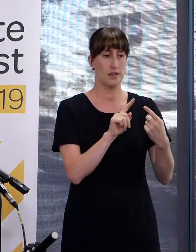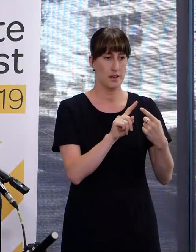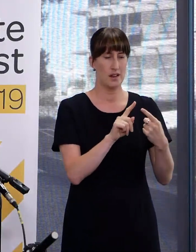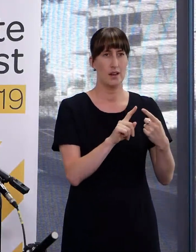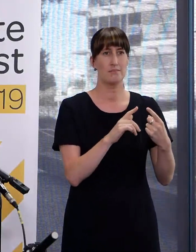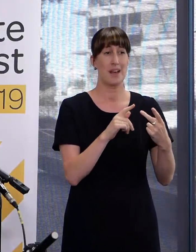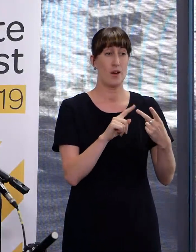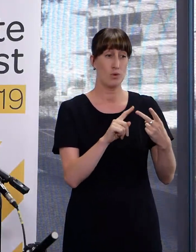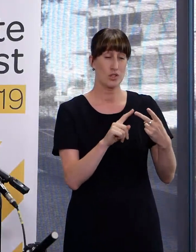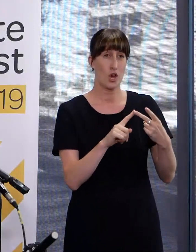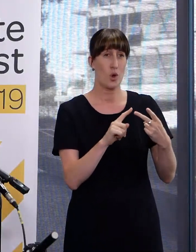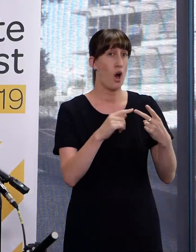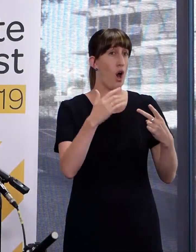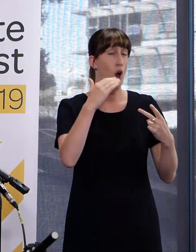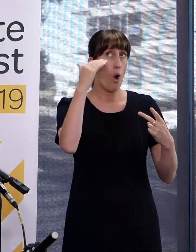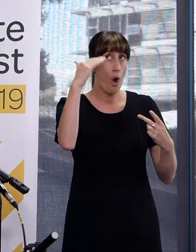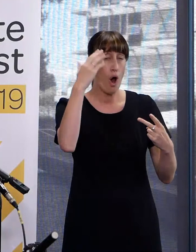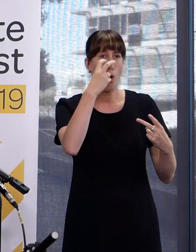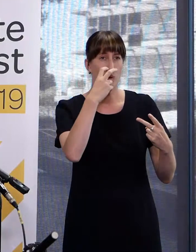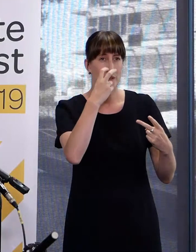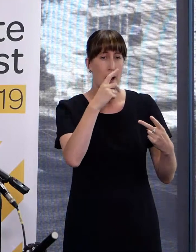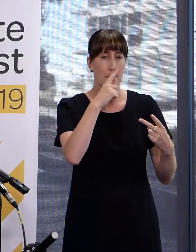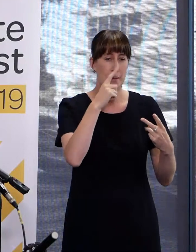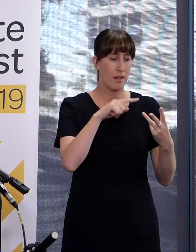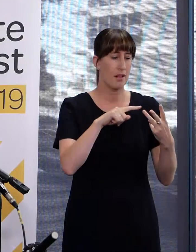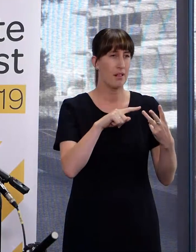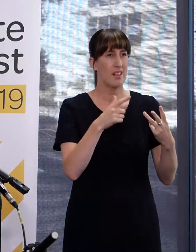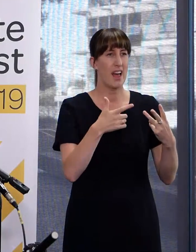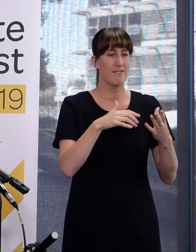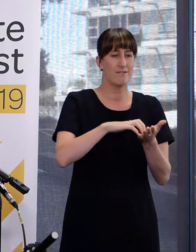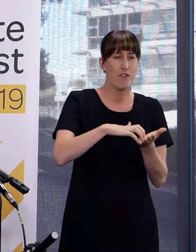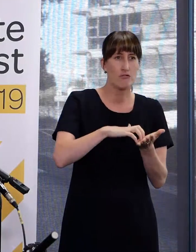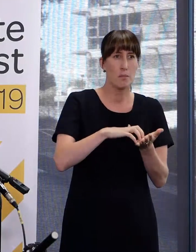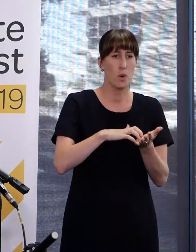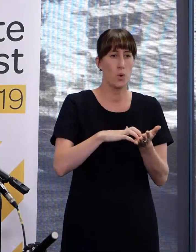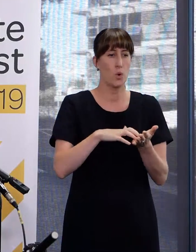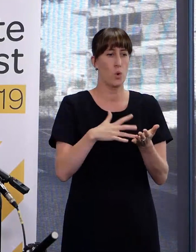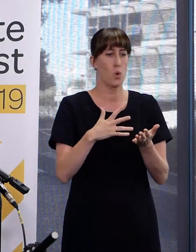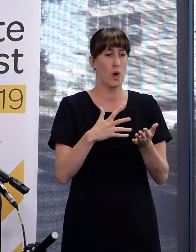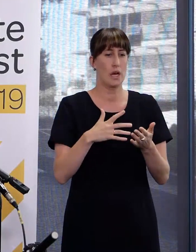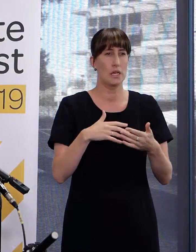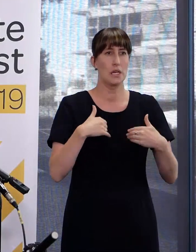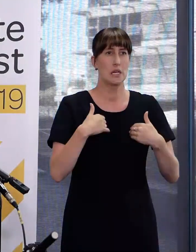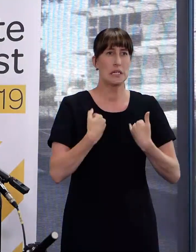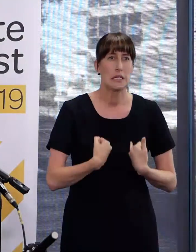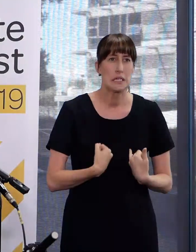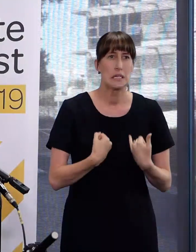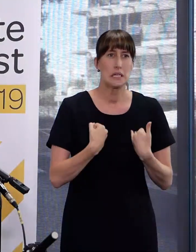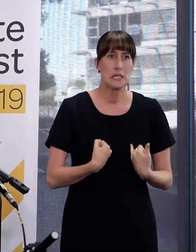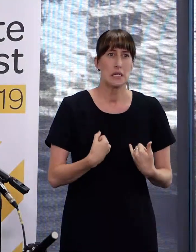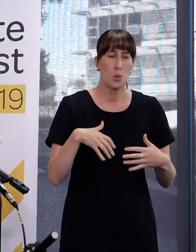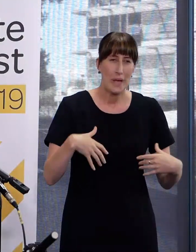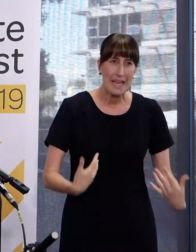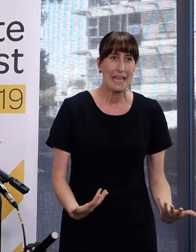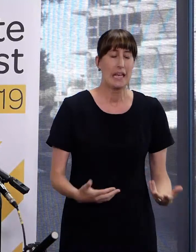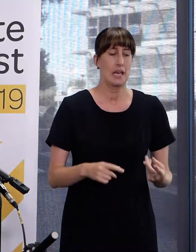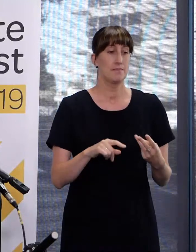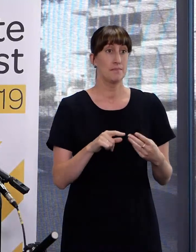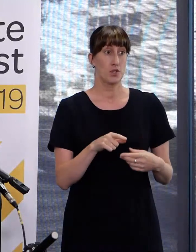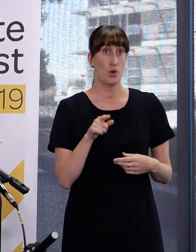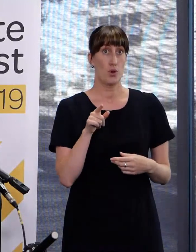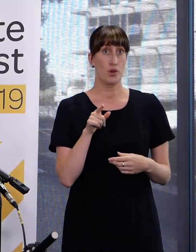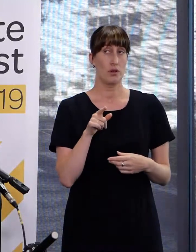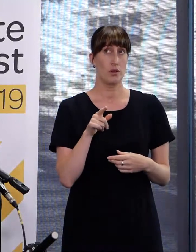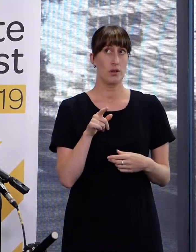older people, people who are frail and vulnerable. And so it's great to see its use there, and again, good safety data coming through. But what